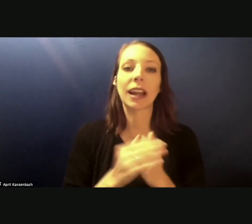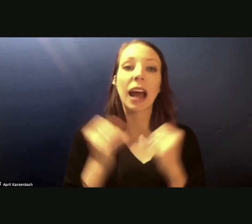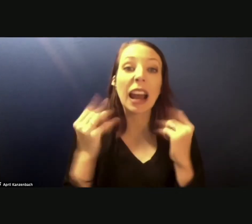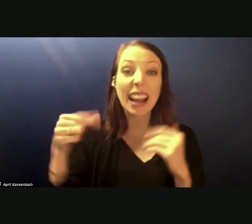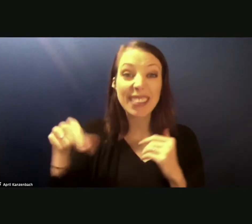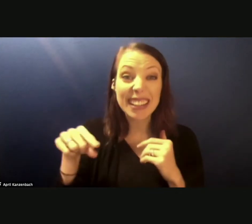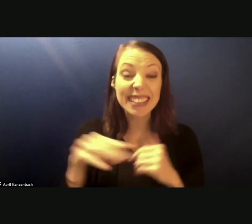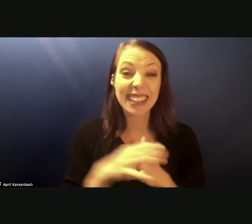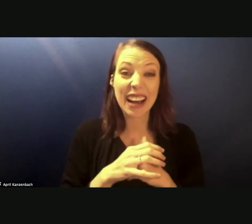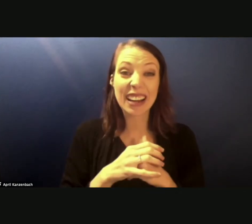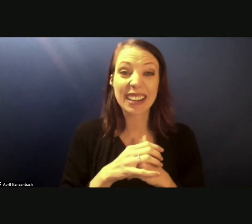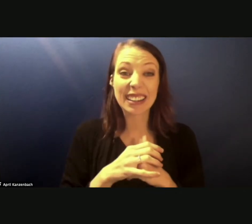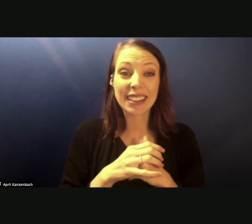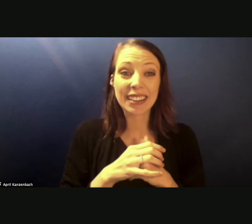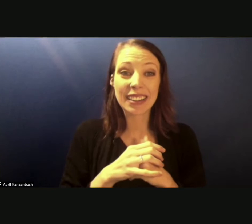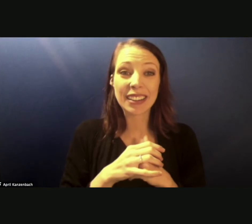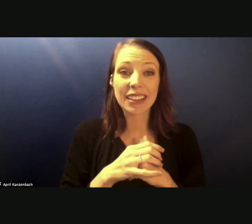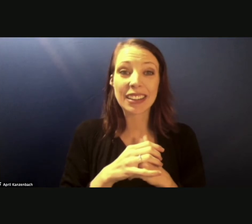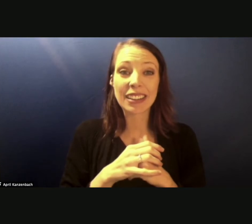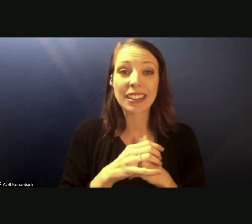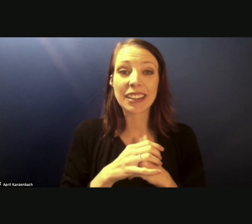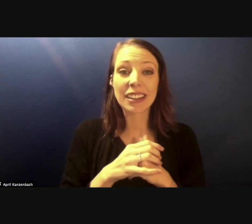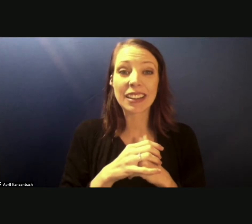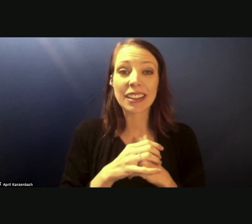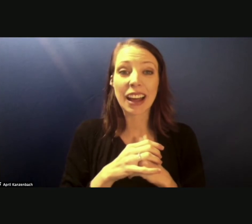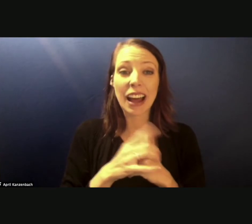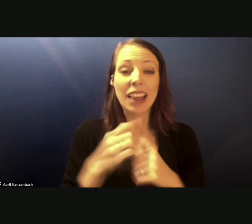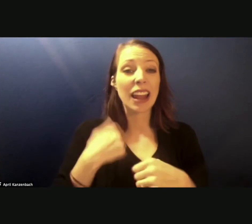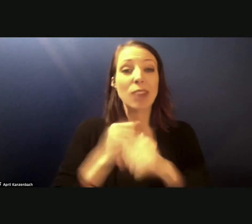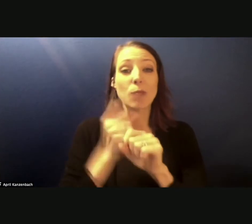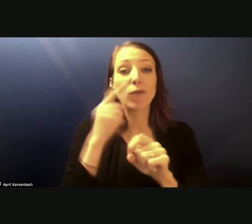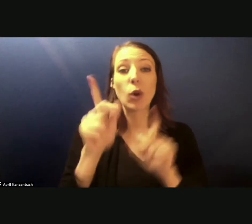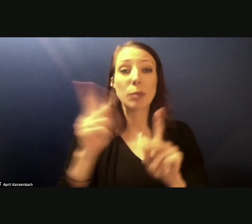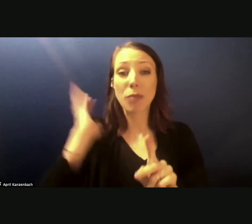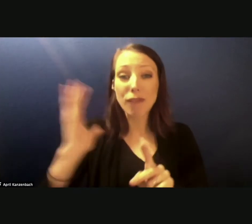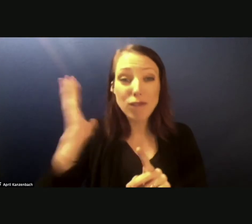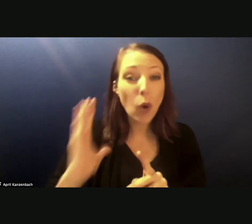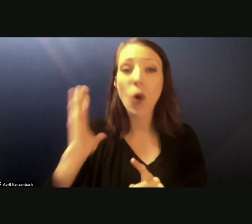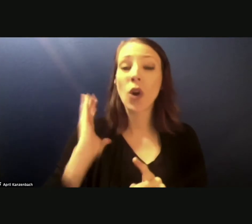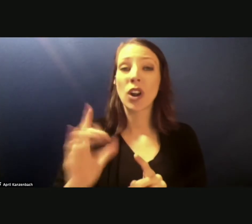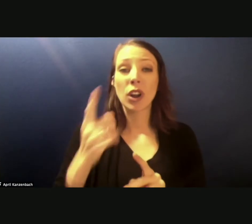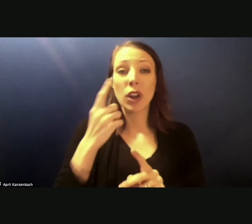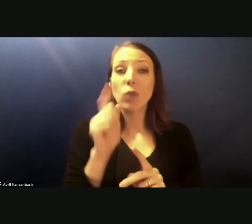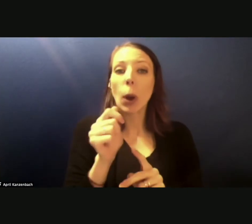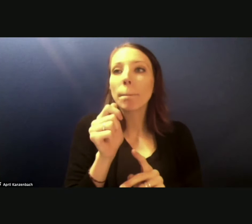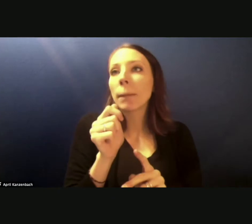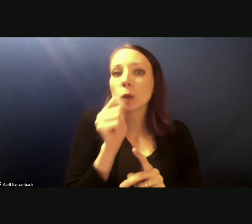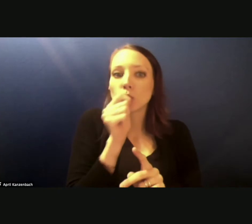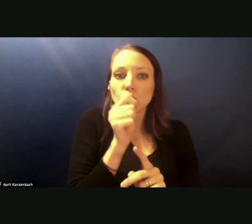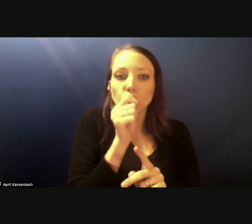these are well-loved dishes that I've cooked for people before, either for private events